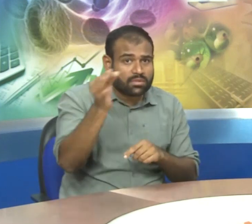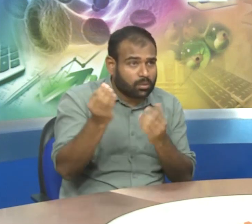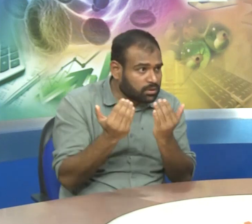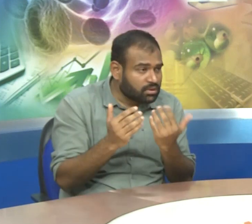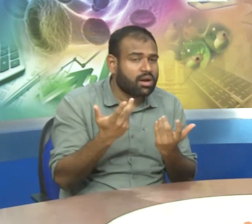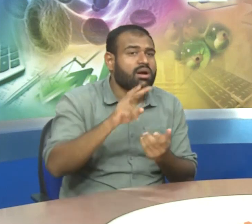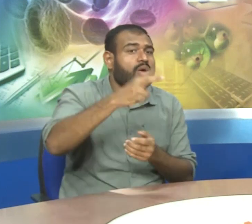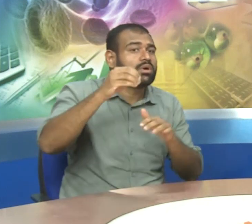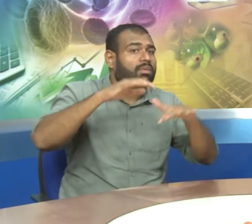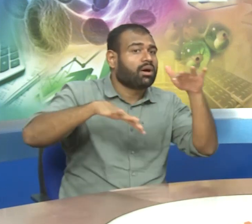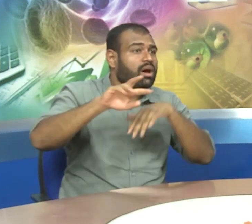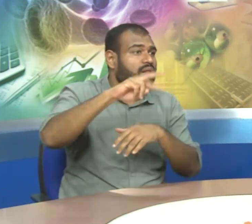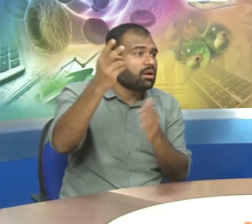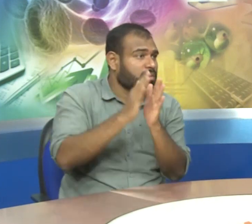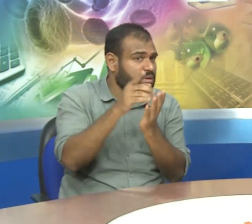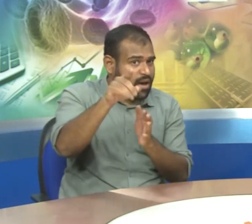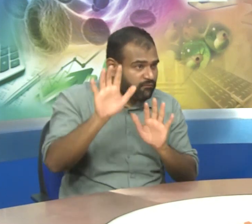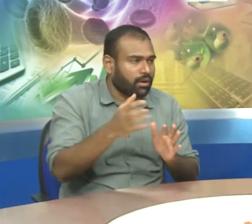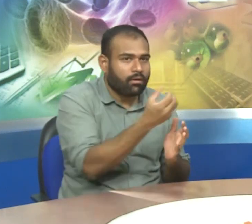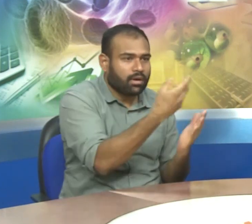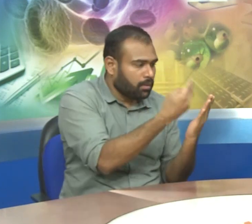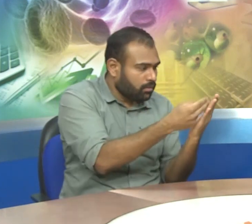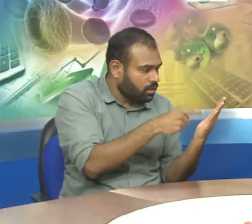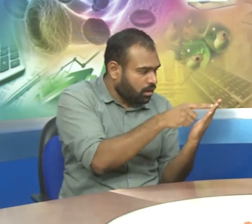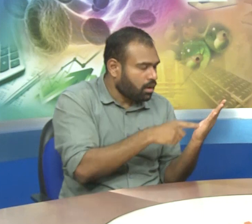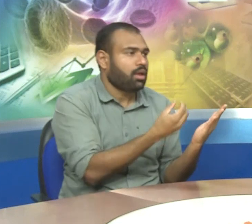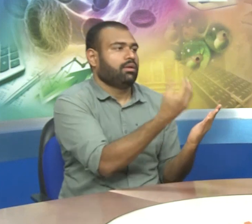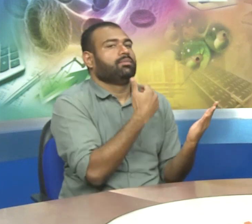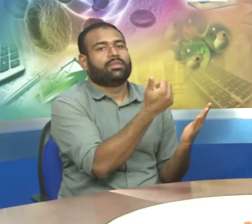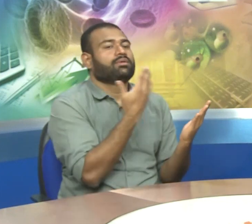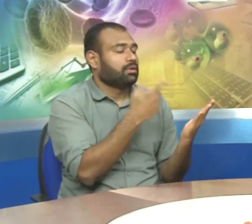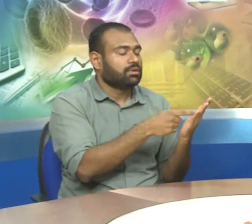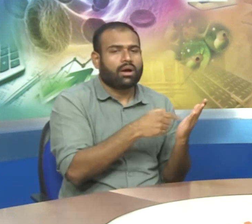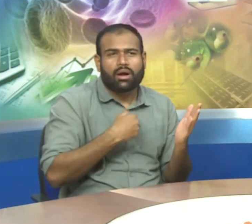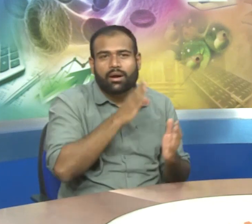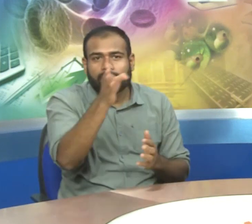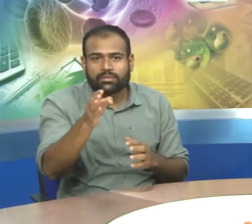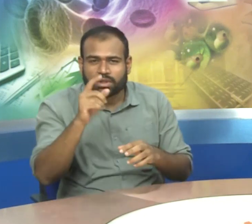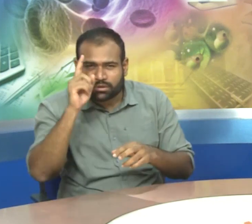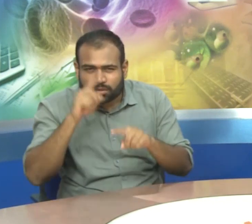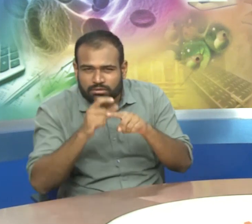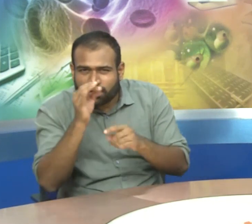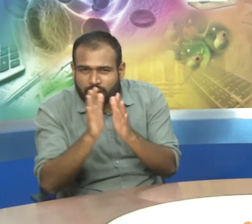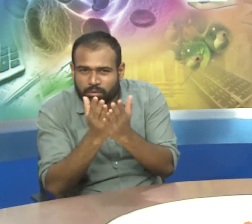Referral service does not provide users with the documents or information needed by them,